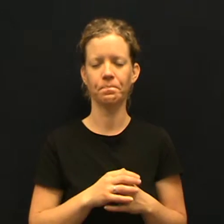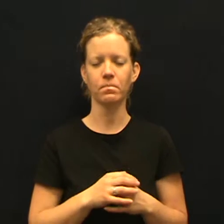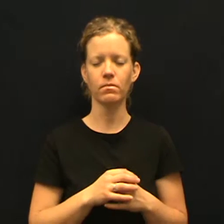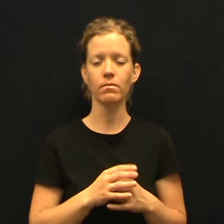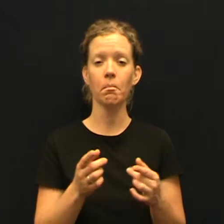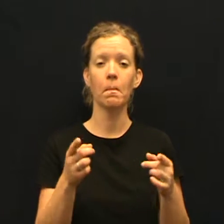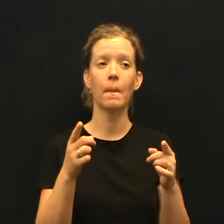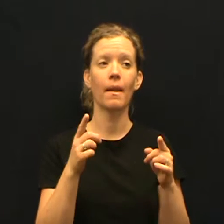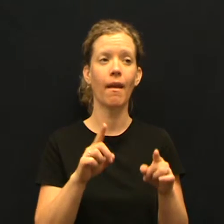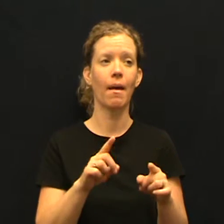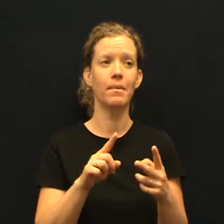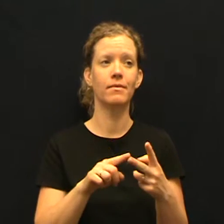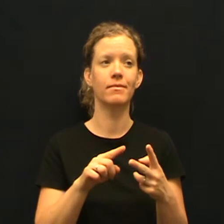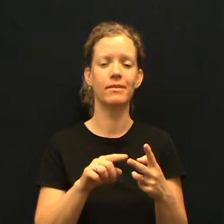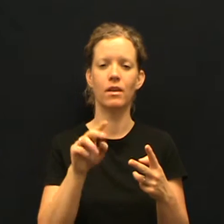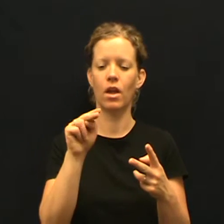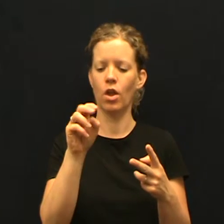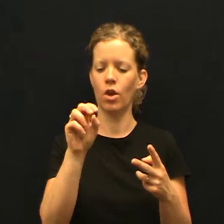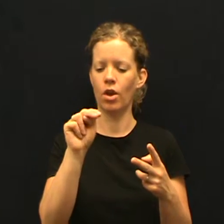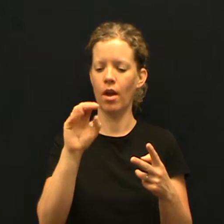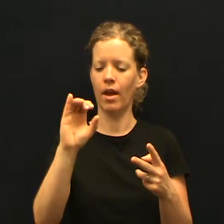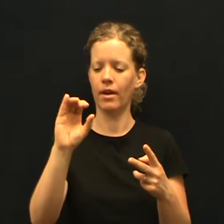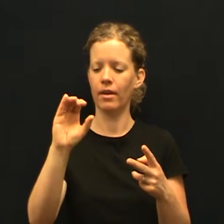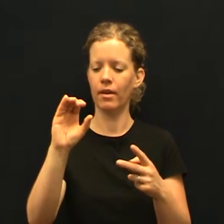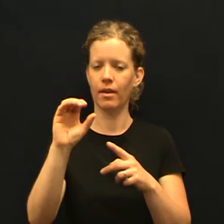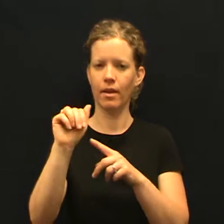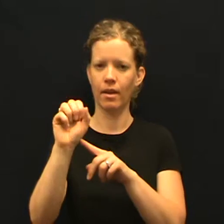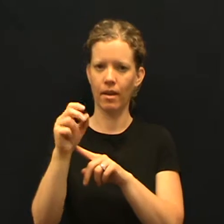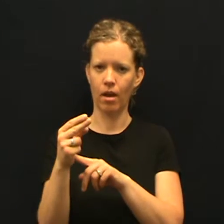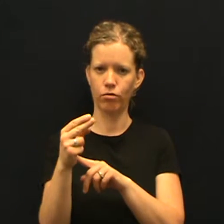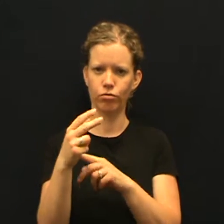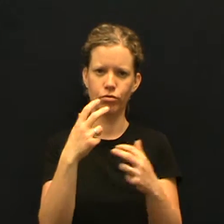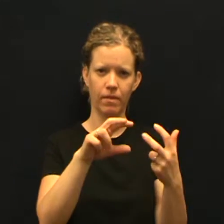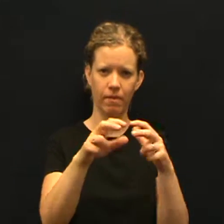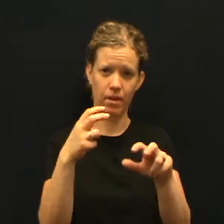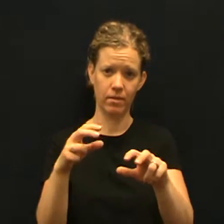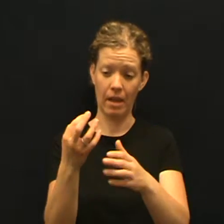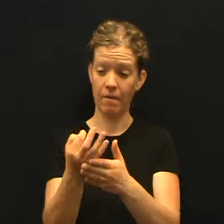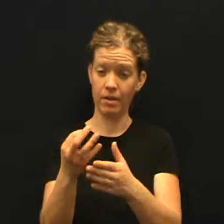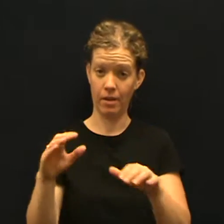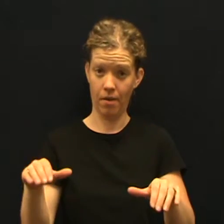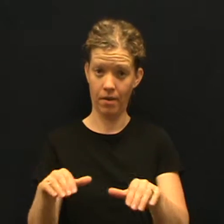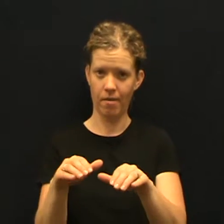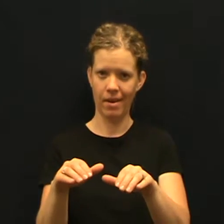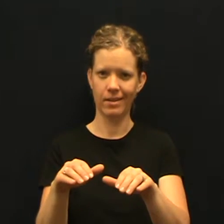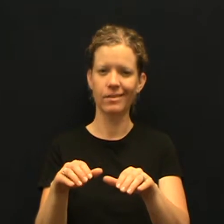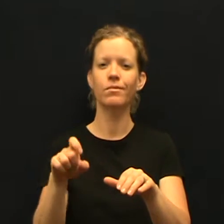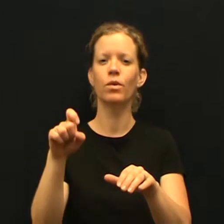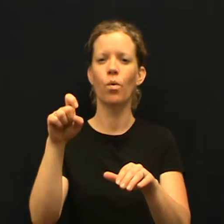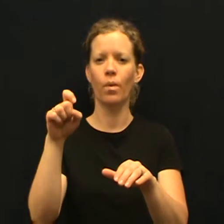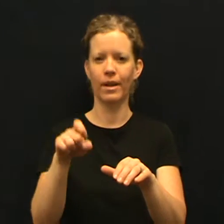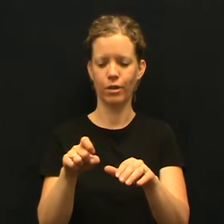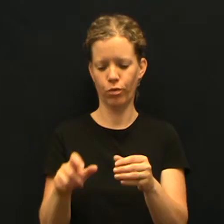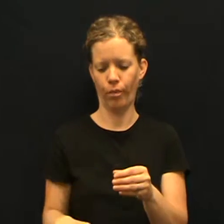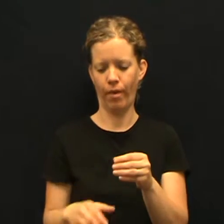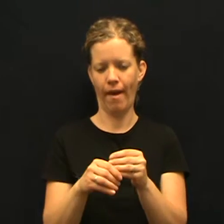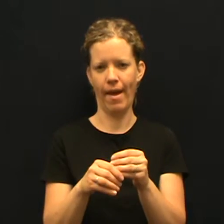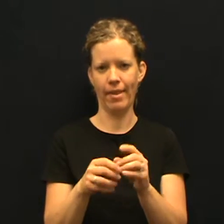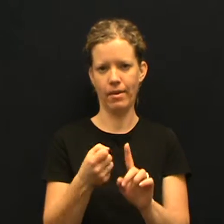significant non-cash investing or financing activities, we would have to include those at the bottom of the statement as well. For example, let's